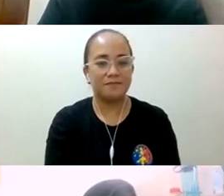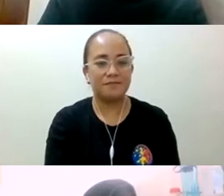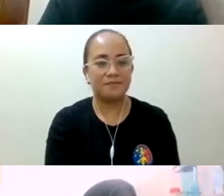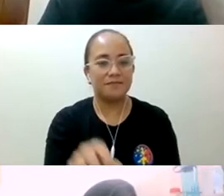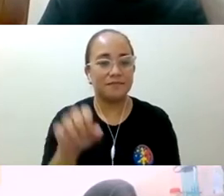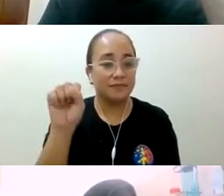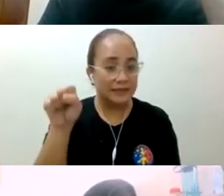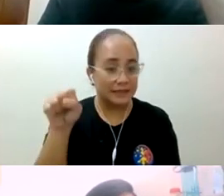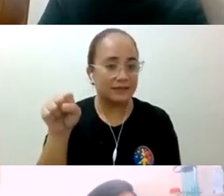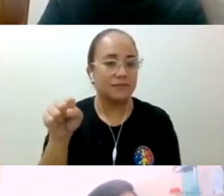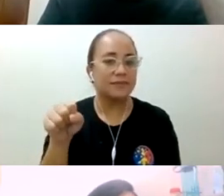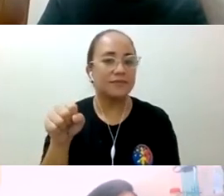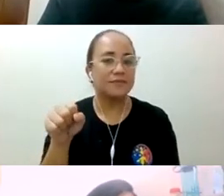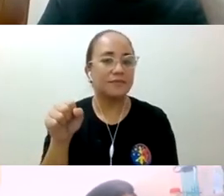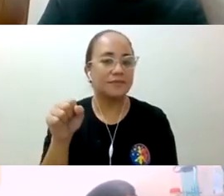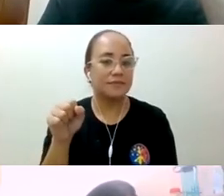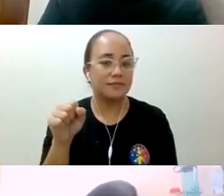Yes.